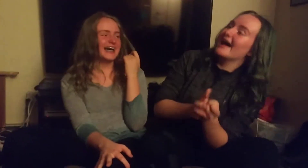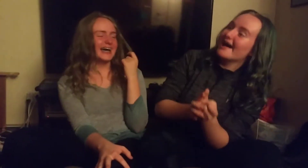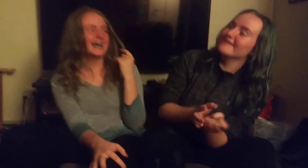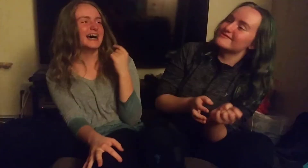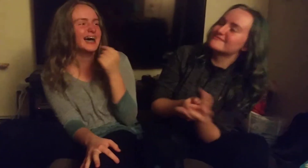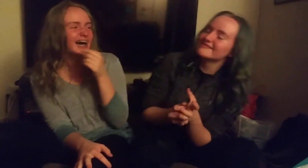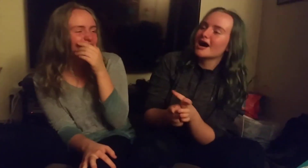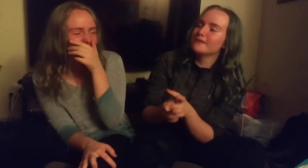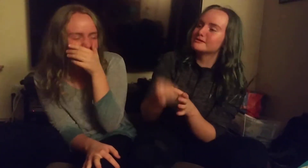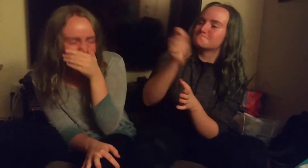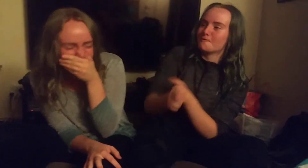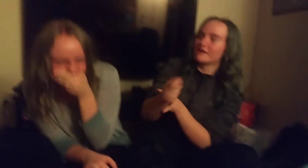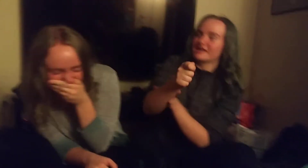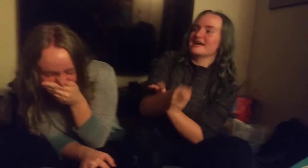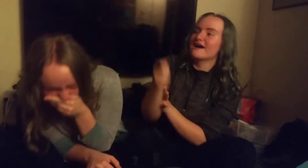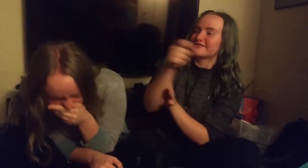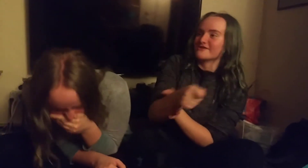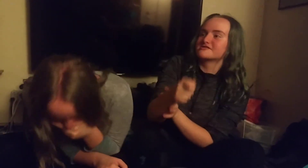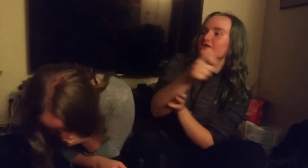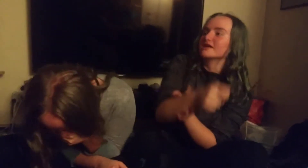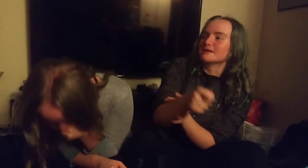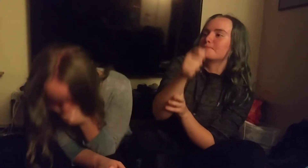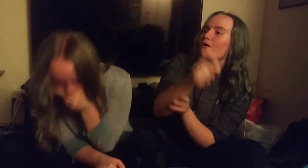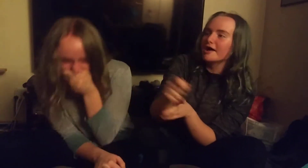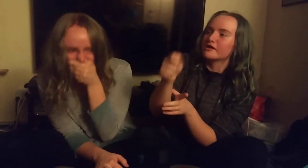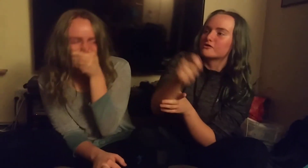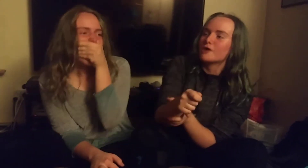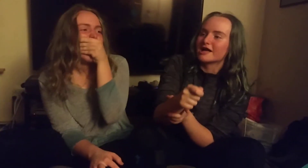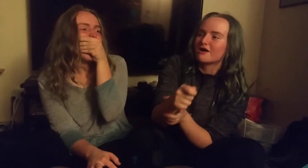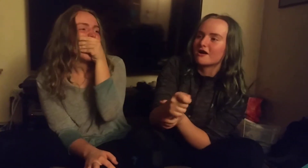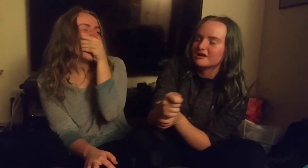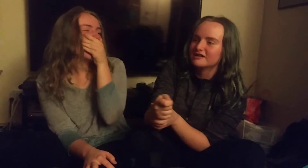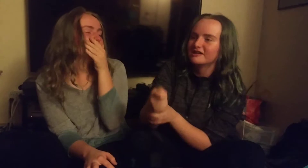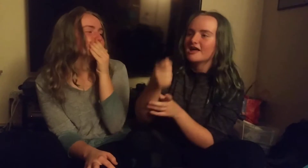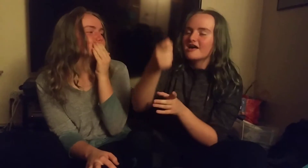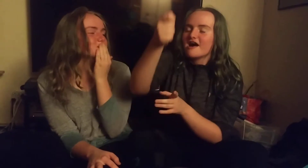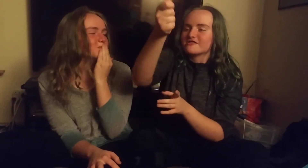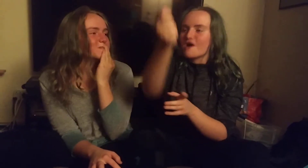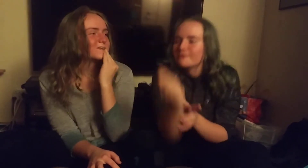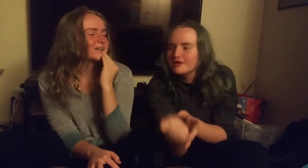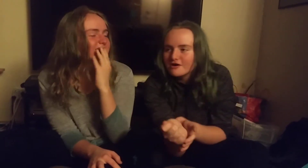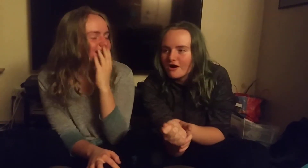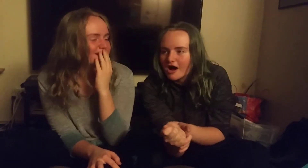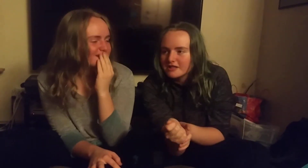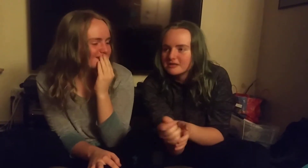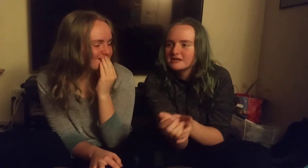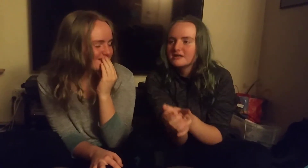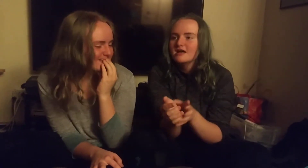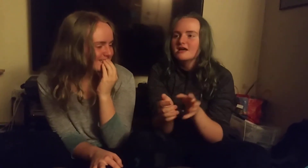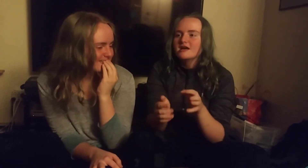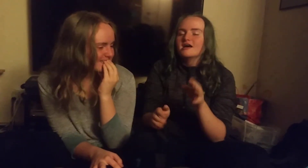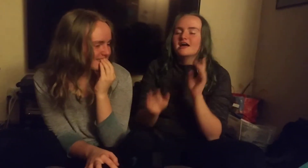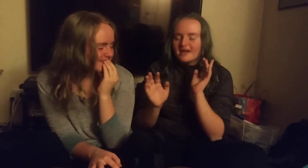Yes! I'm just pouring it out so it's going to boil quicker. So I put it on.